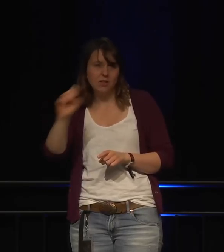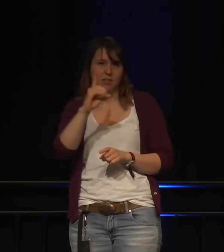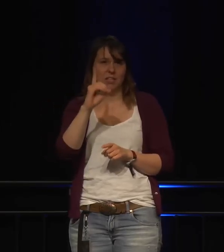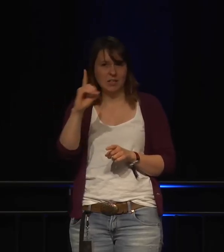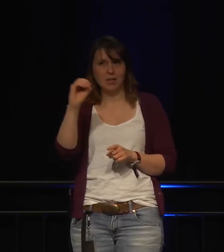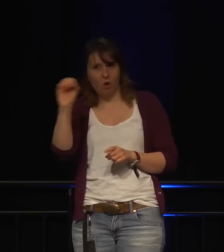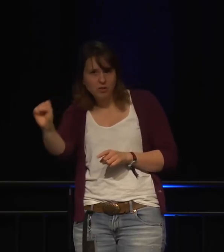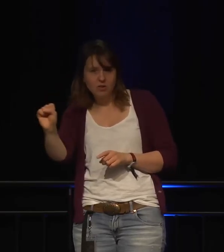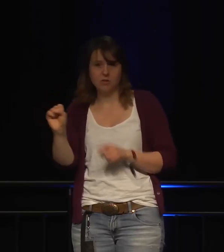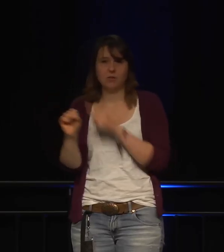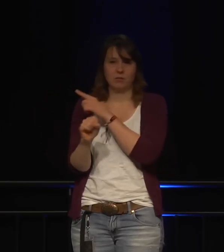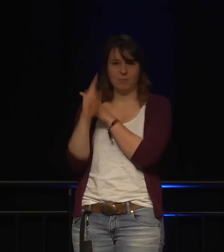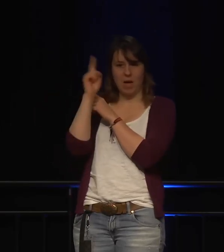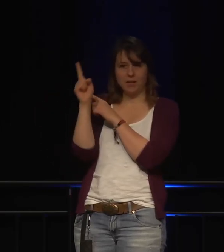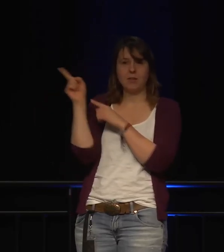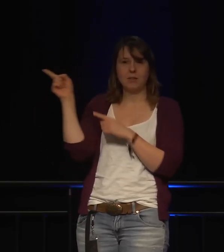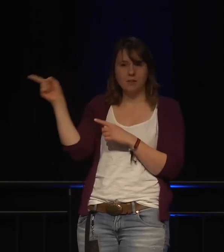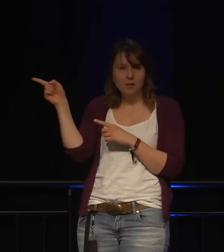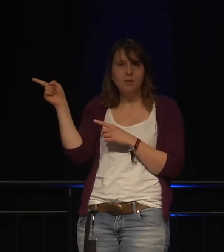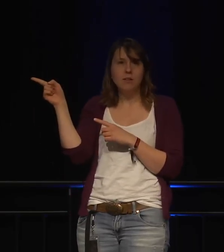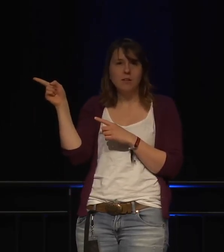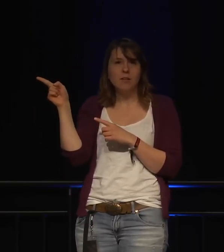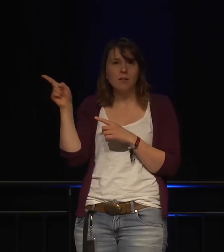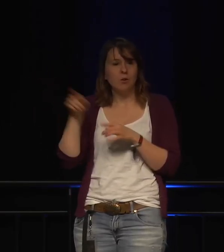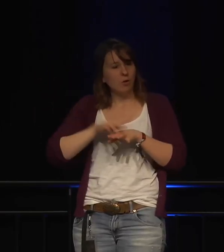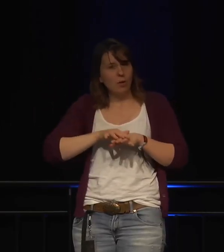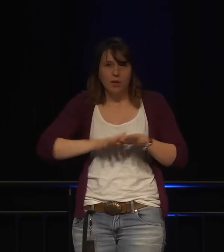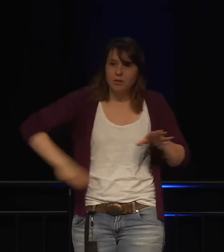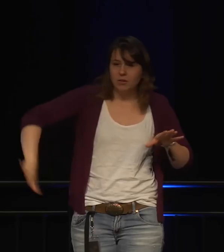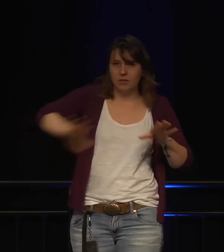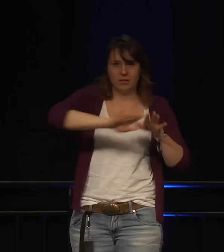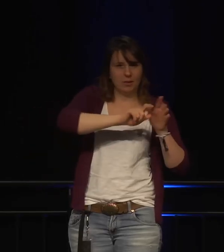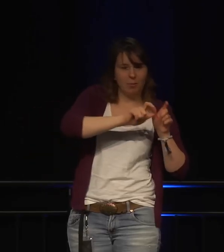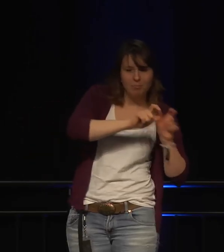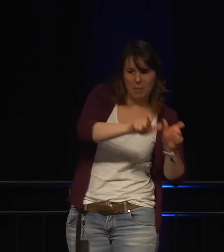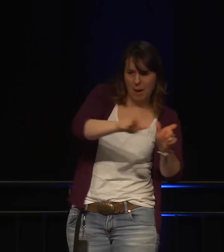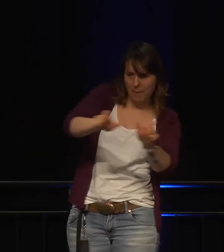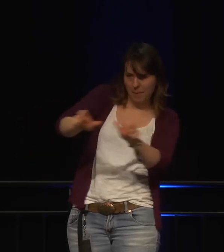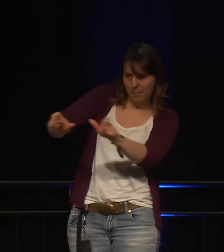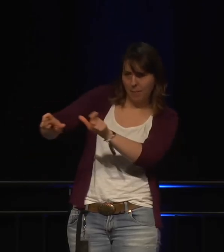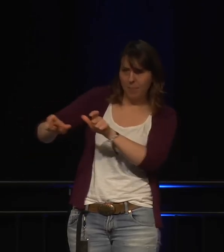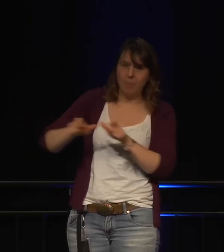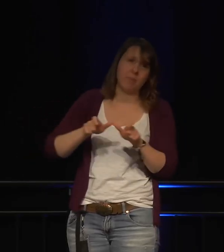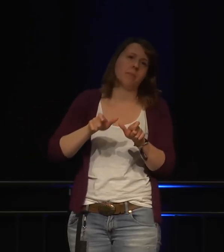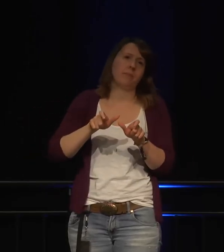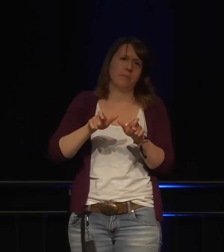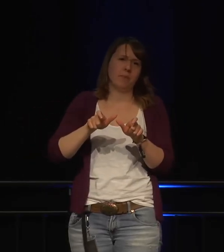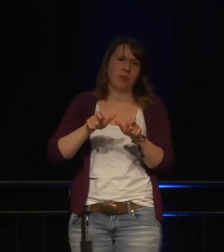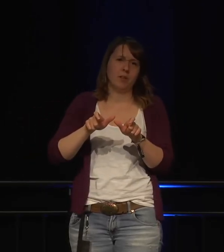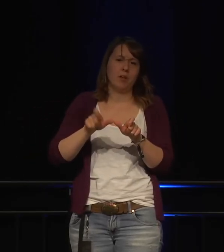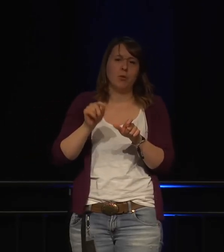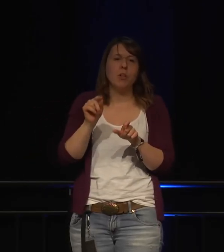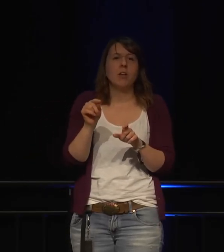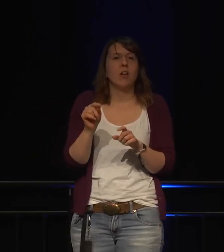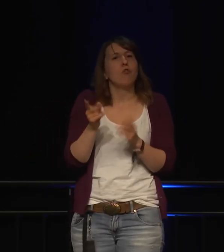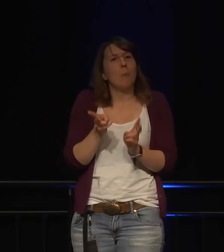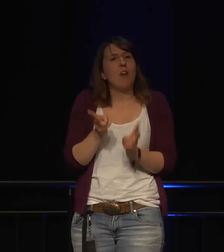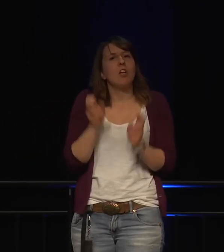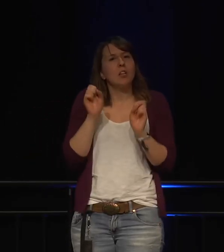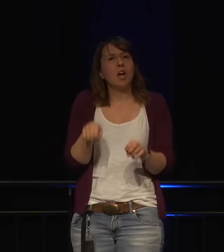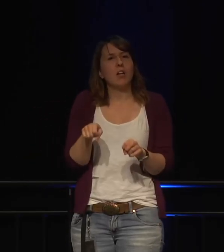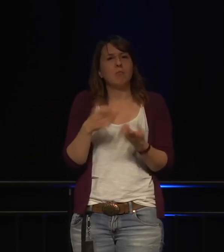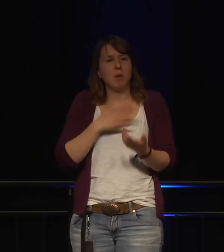of service attack. And, actually, that's an attempt to stop legitimate visitors from accessing the